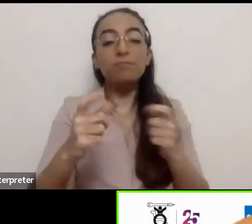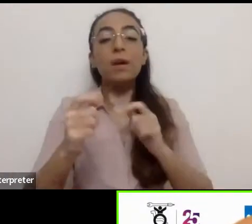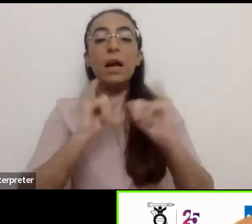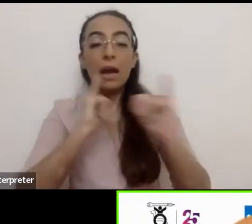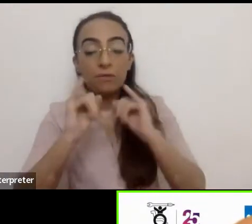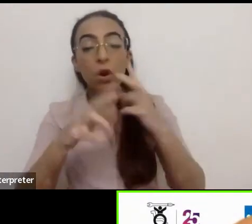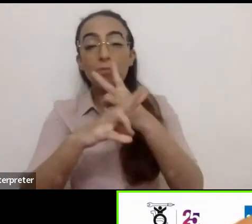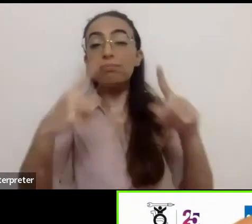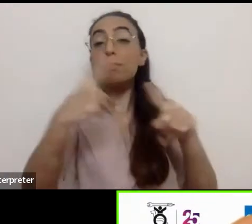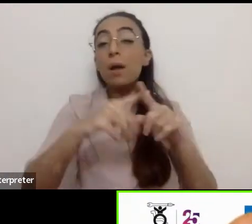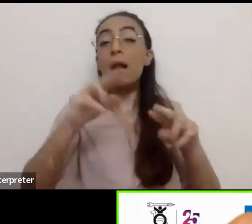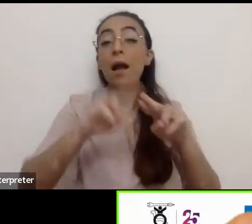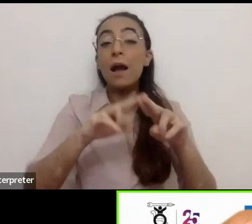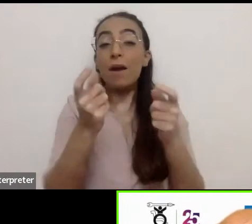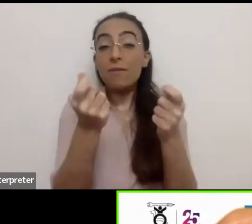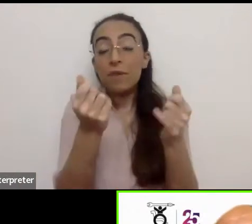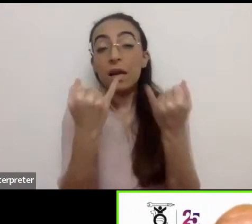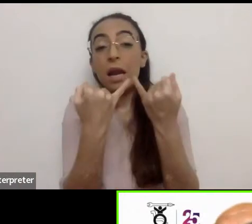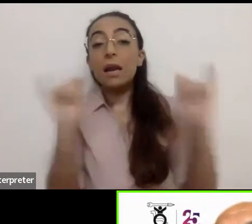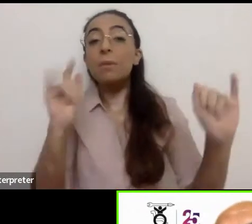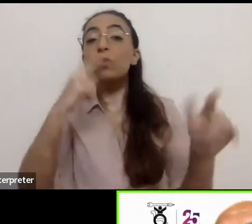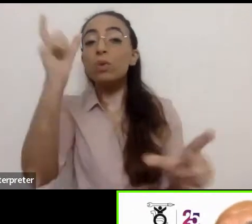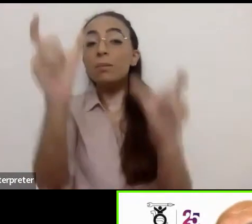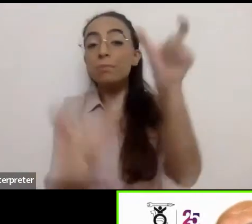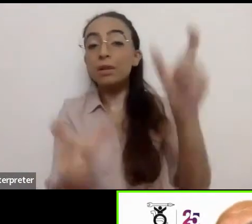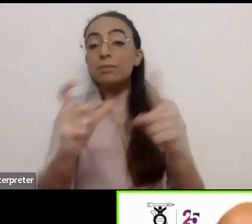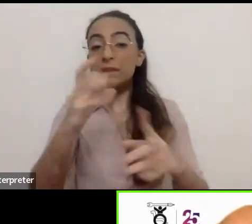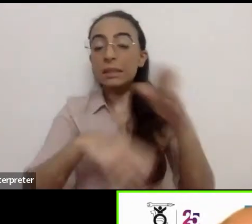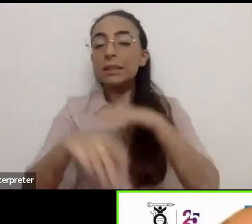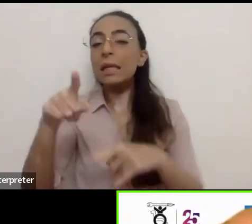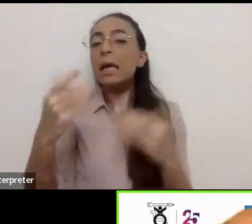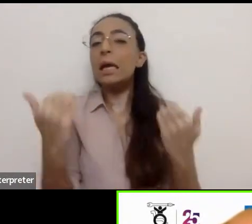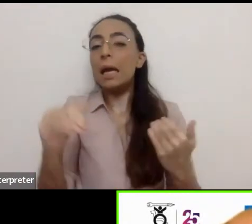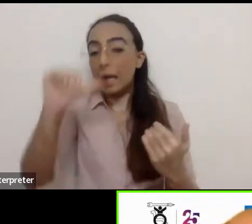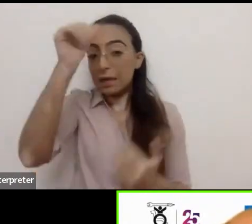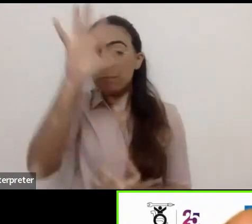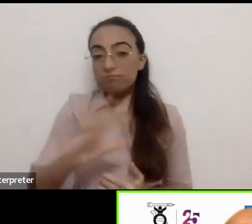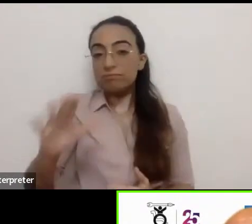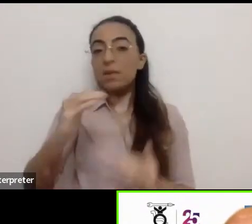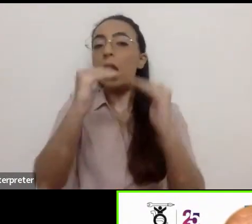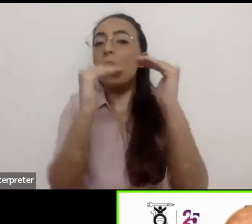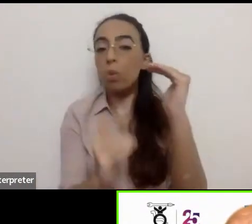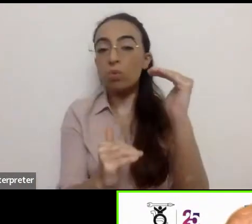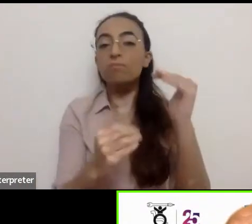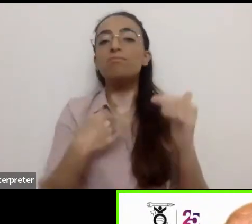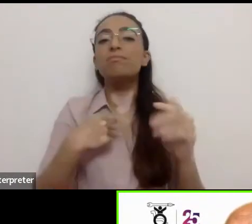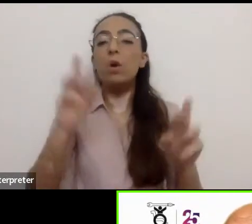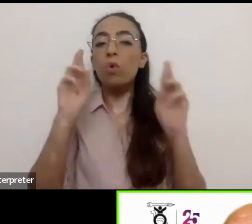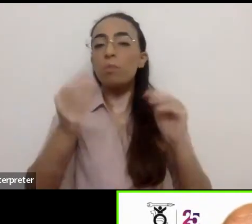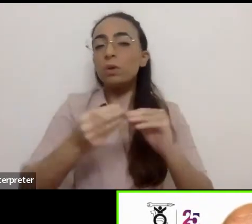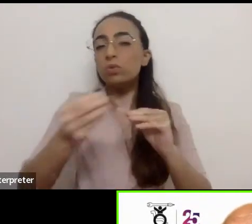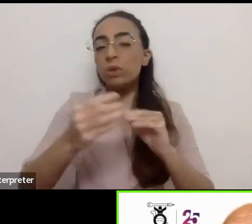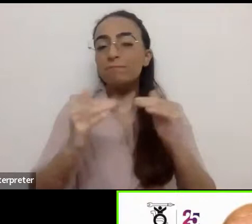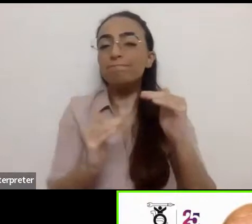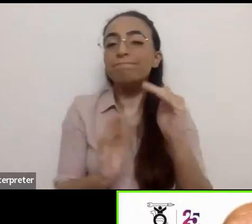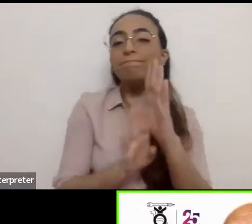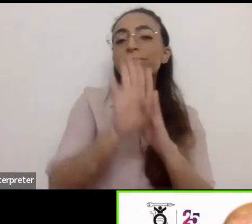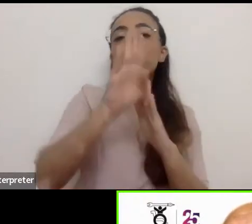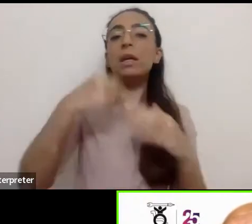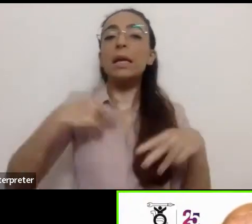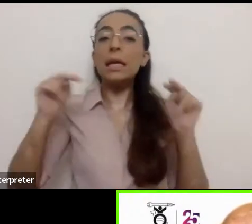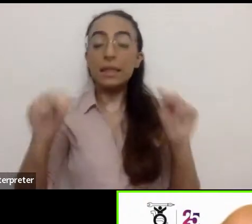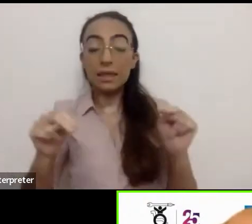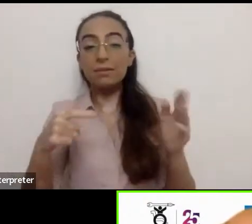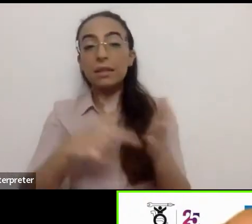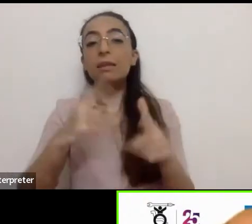disabled is rather low, and we still have a long way to go. We realize it's a journey, but I